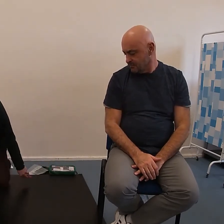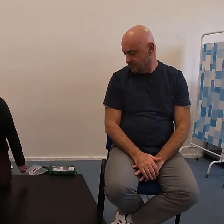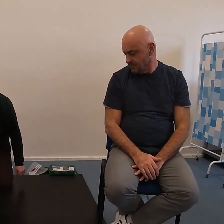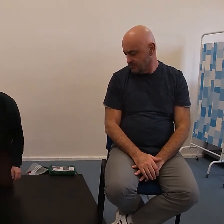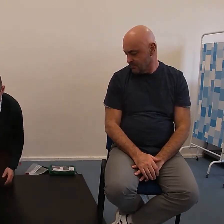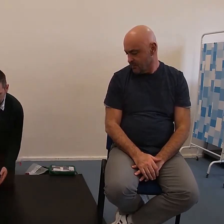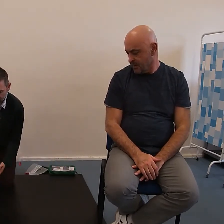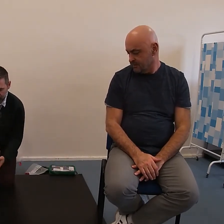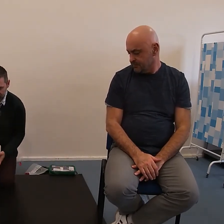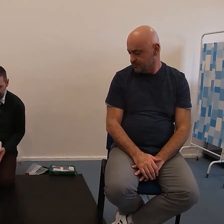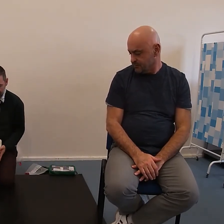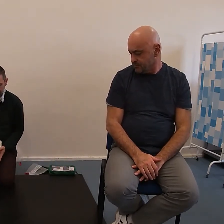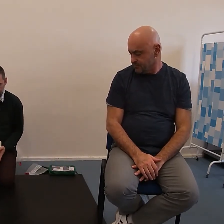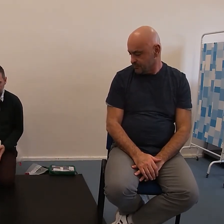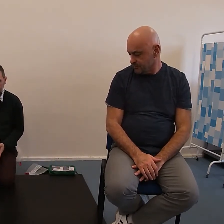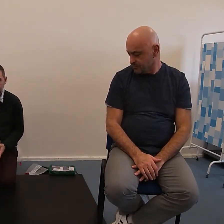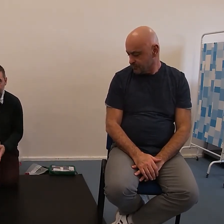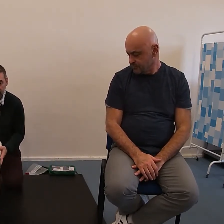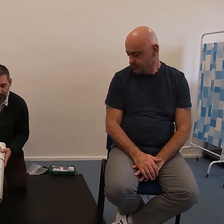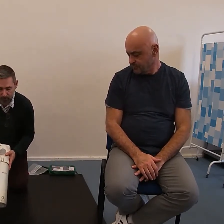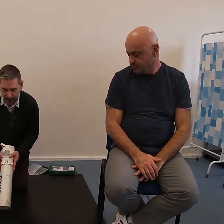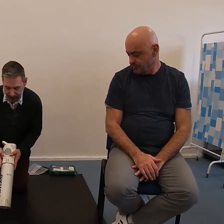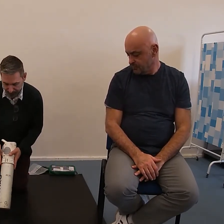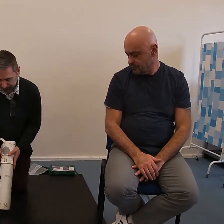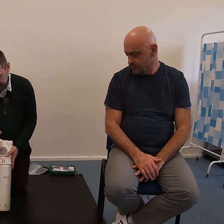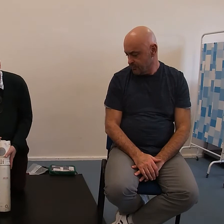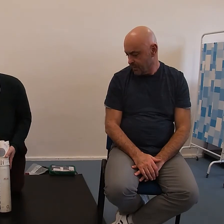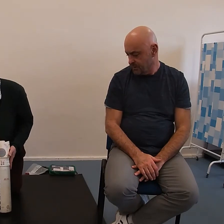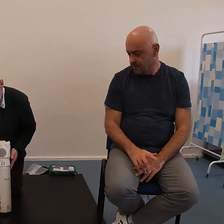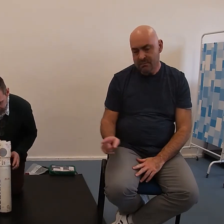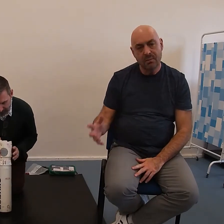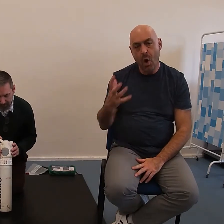let's talk a little bit about your oxygen. So first of all,